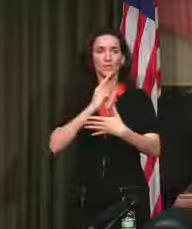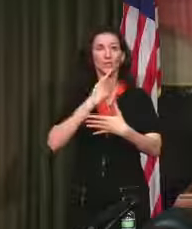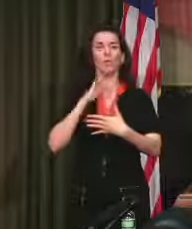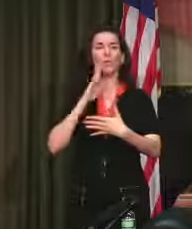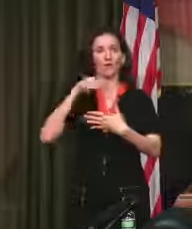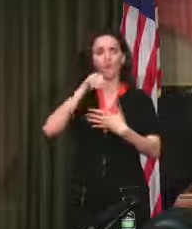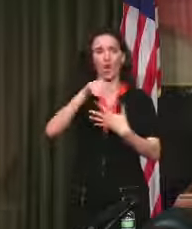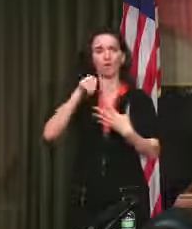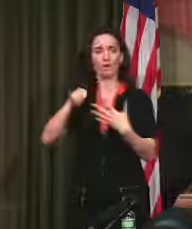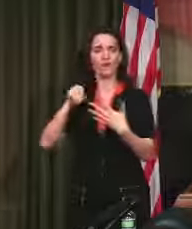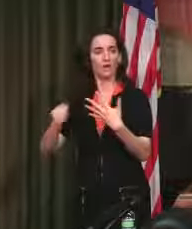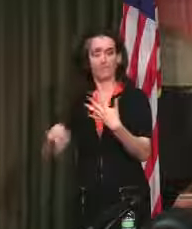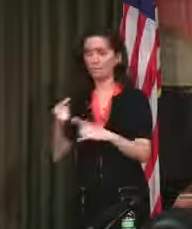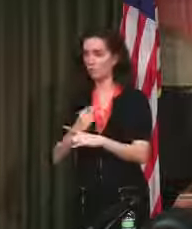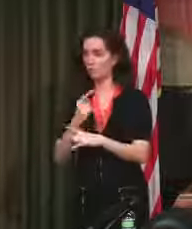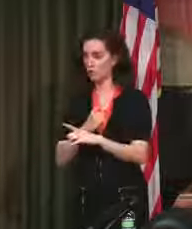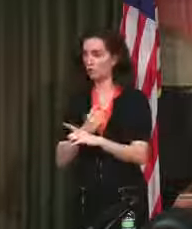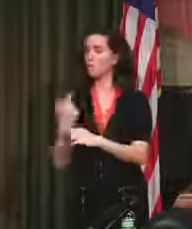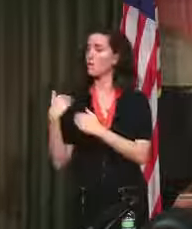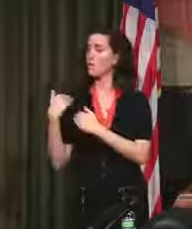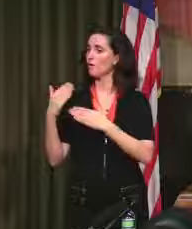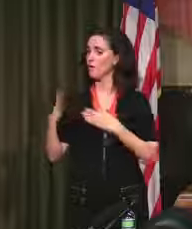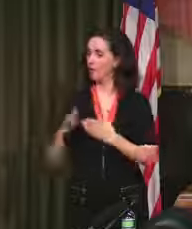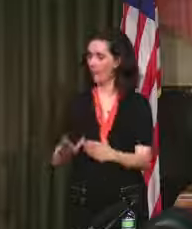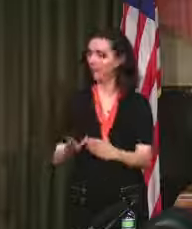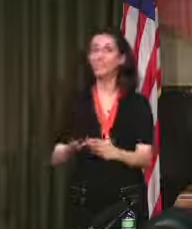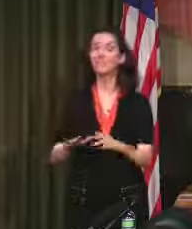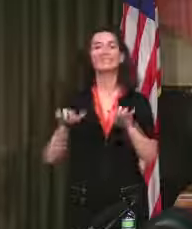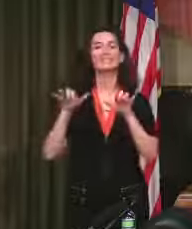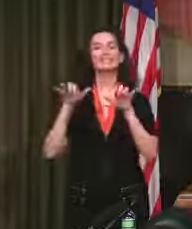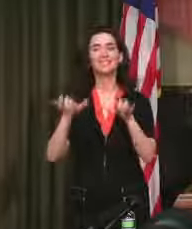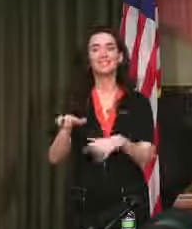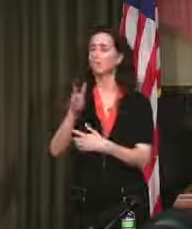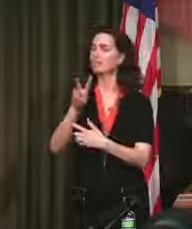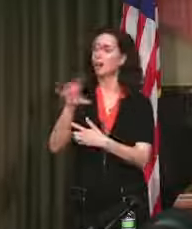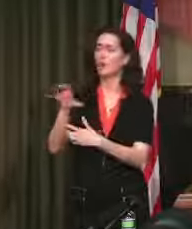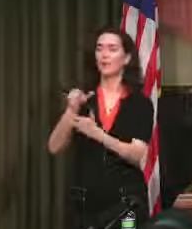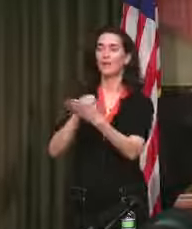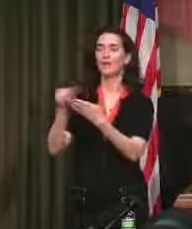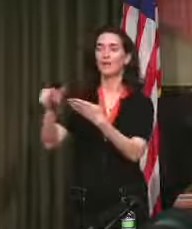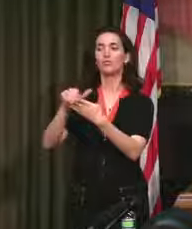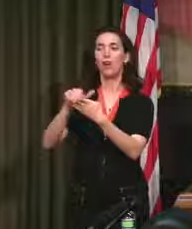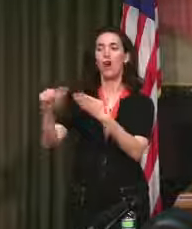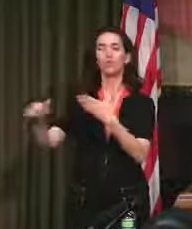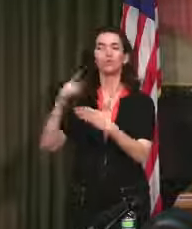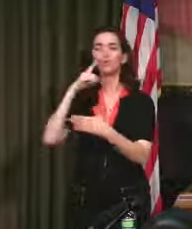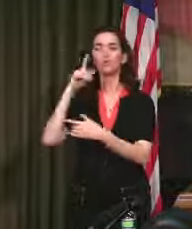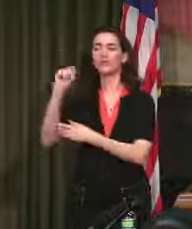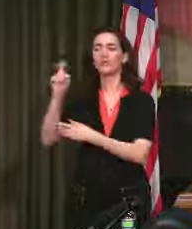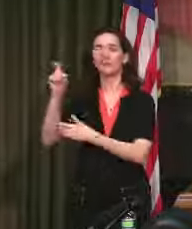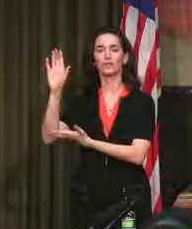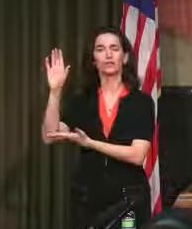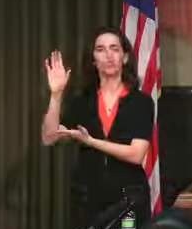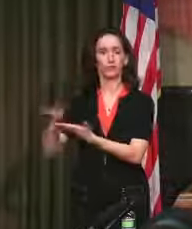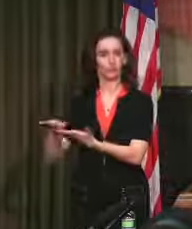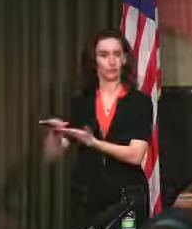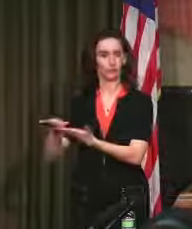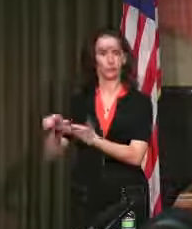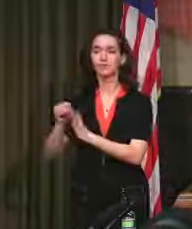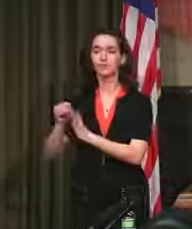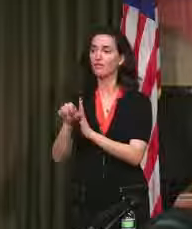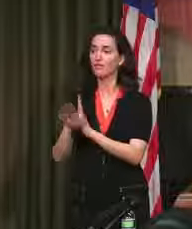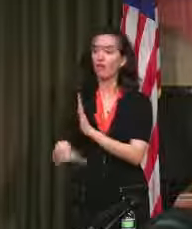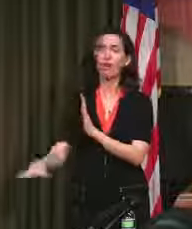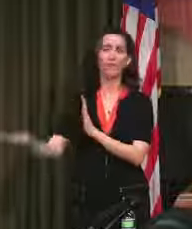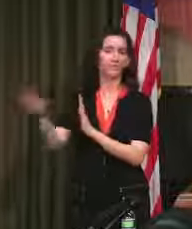way and still give nearly $600 million in tax reduction to the state